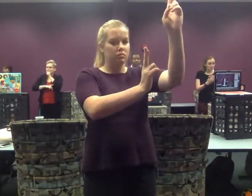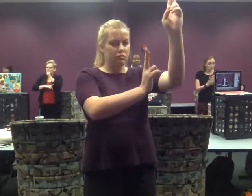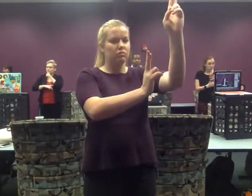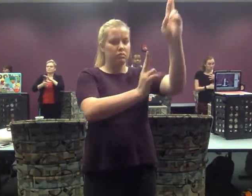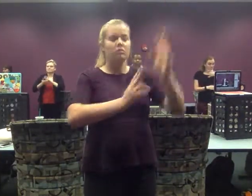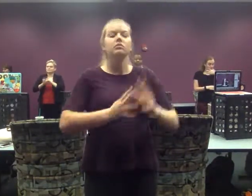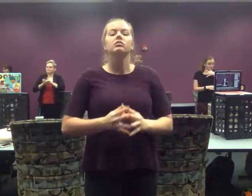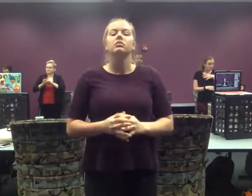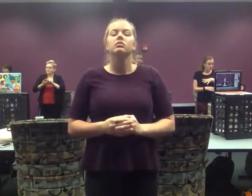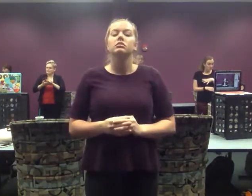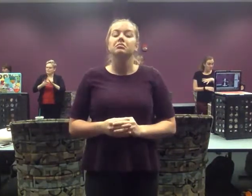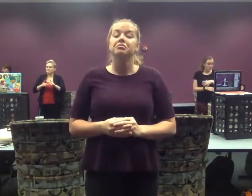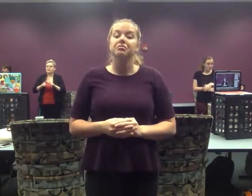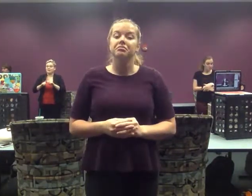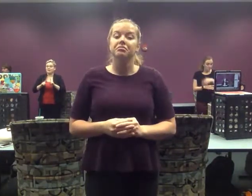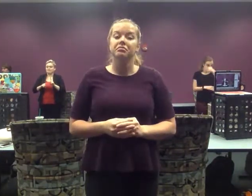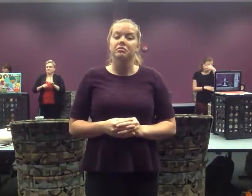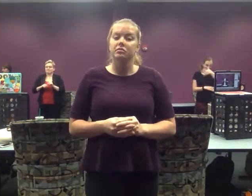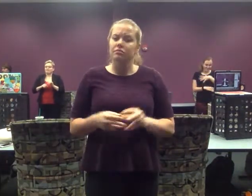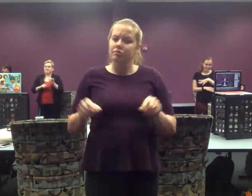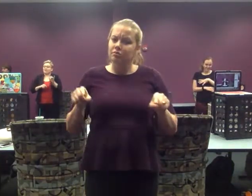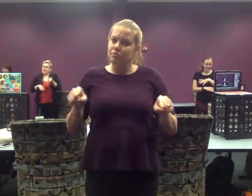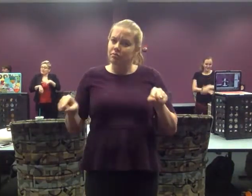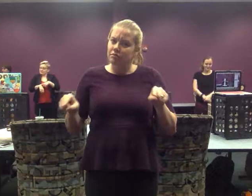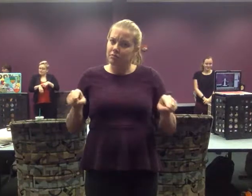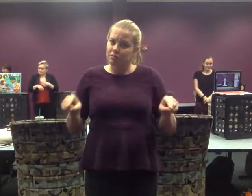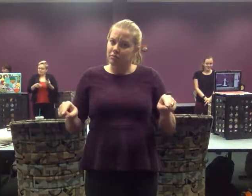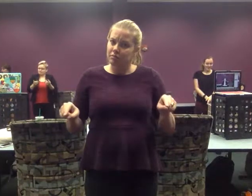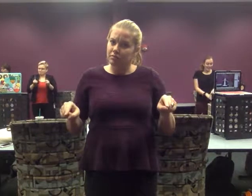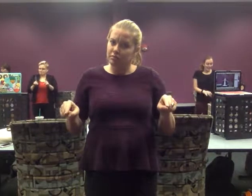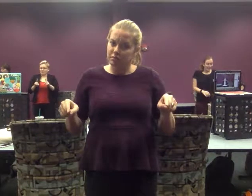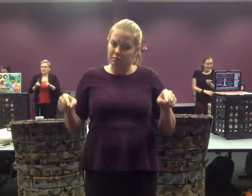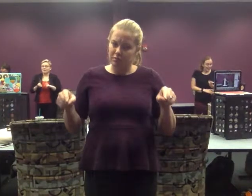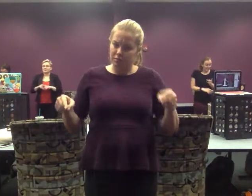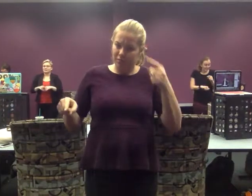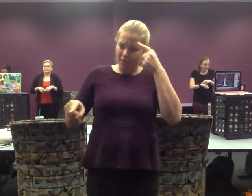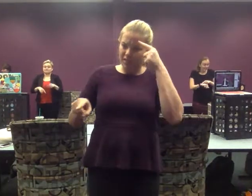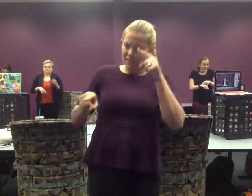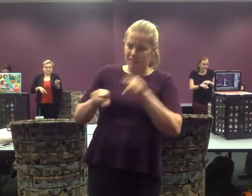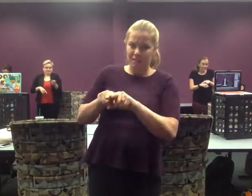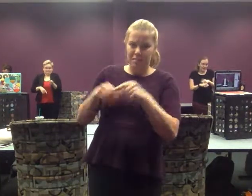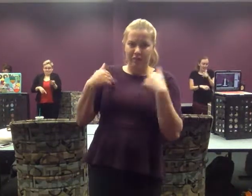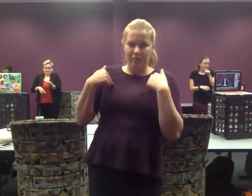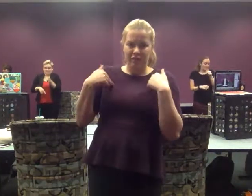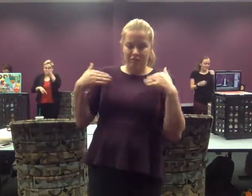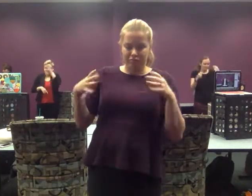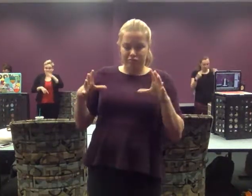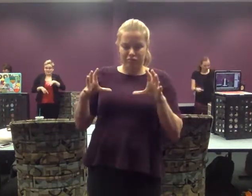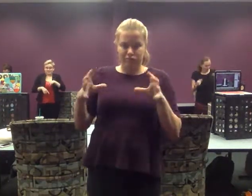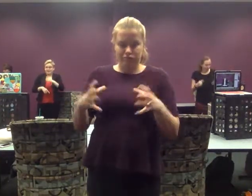Now, at that time, there was very little that the two agreed upon. After all, Hamilton thought we should have had a